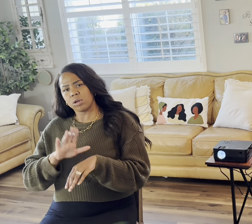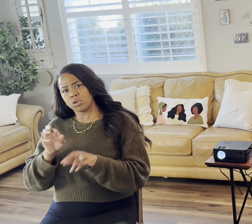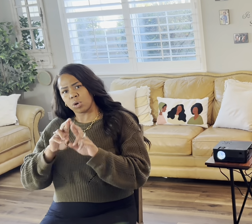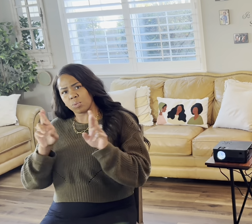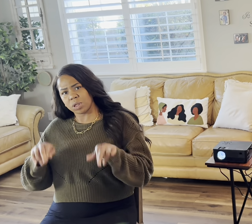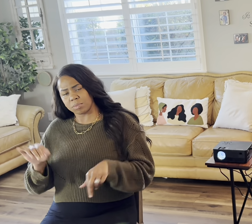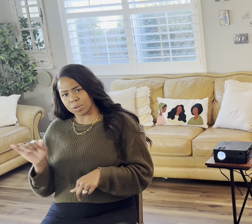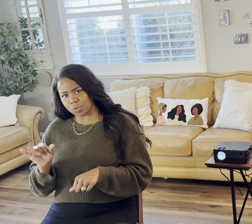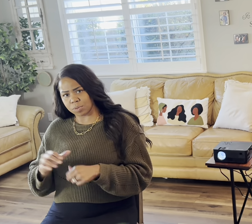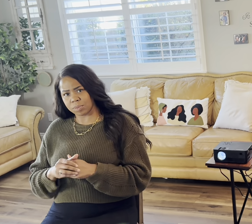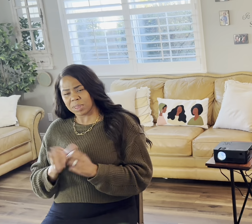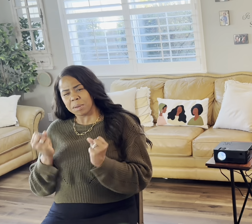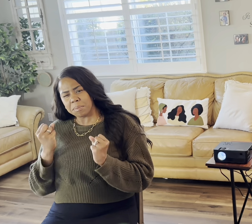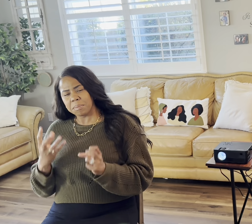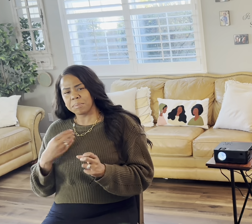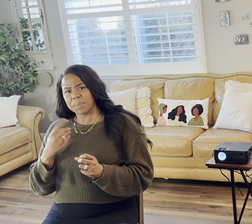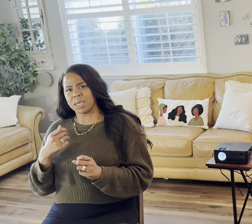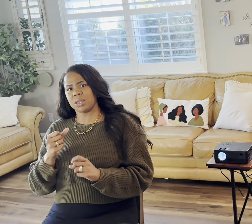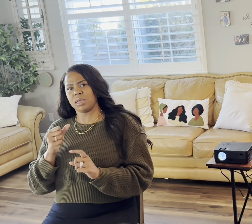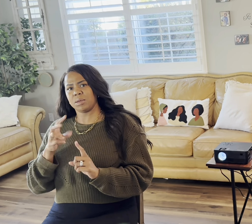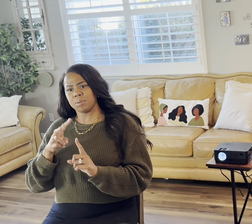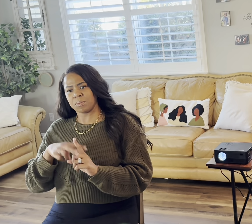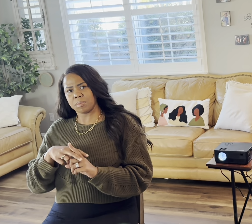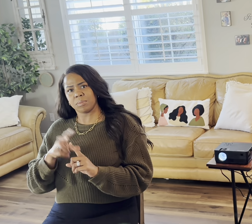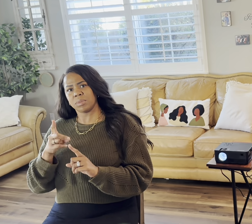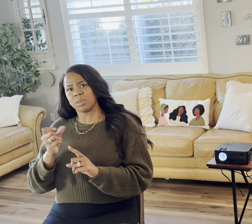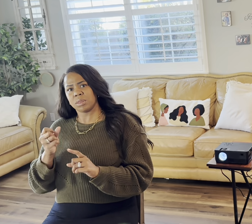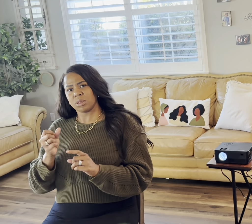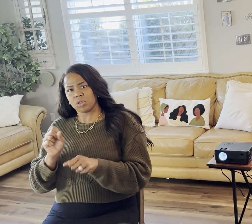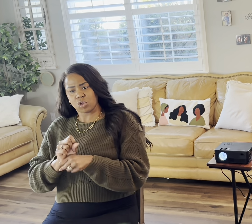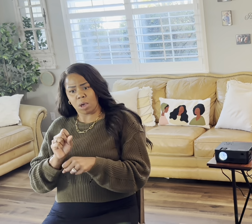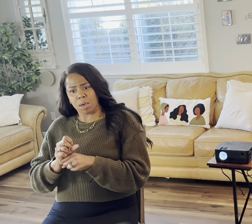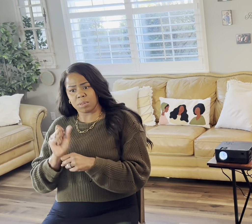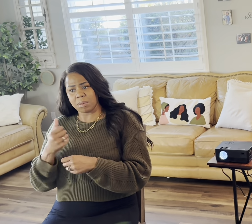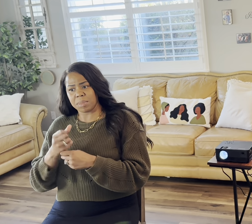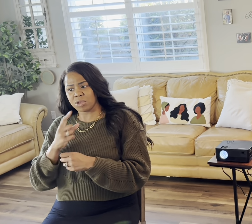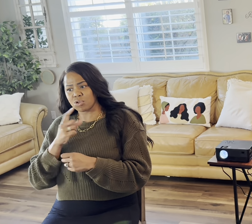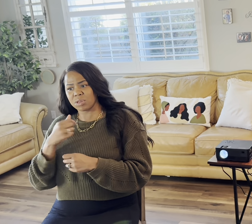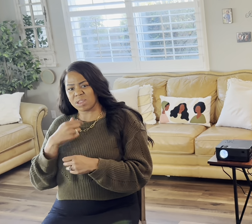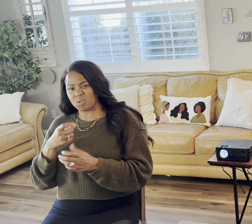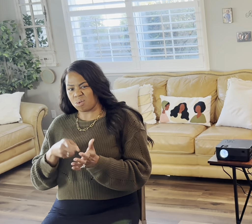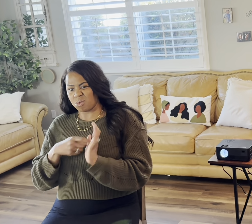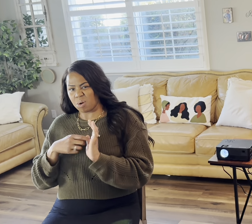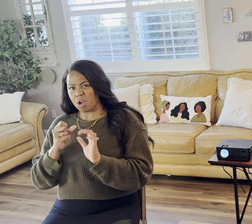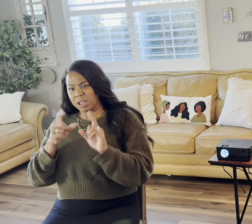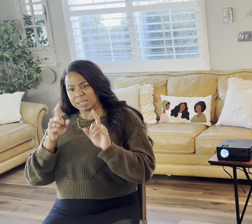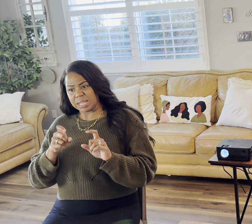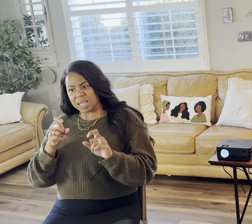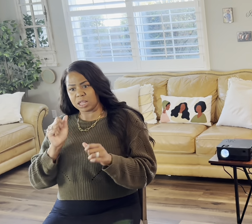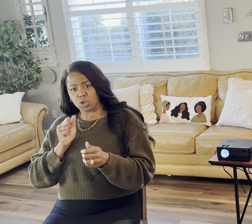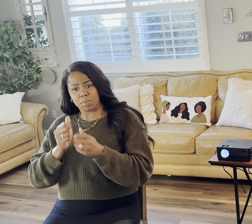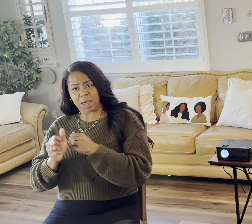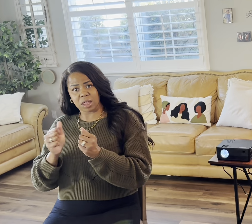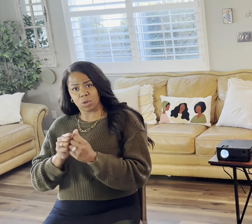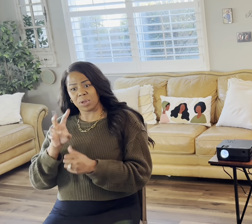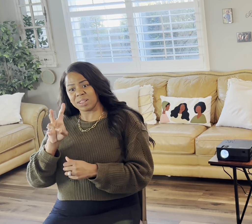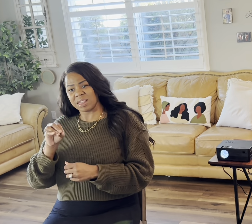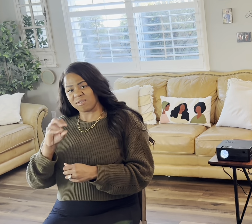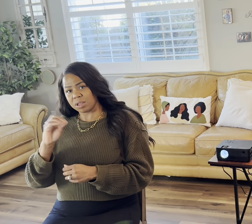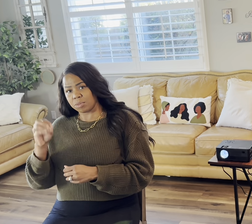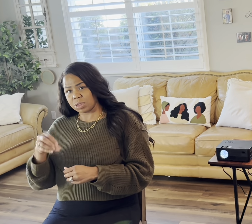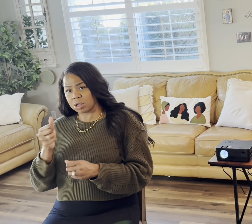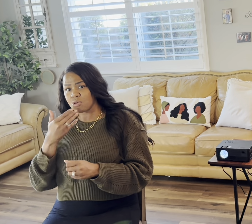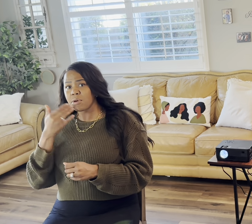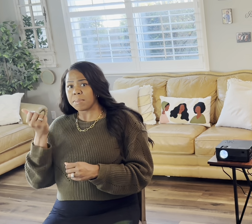positions require applicants to take a civil service exam and pass with 70% or better. Now we're going to move on